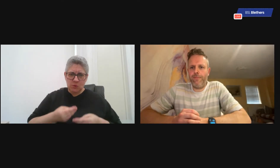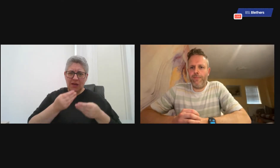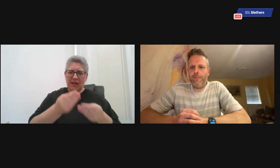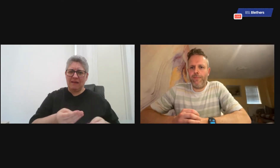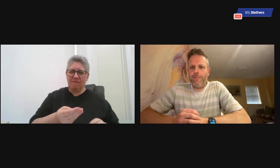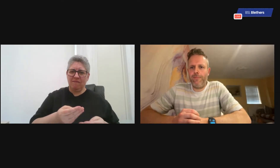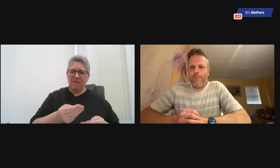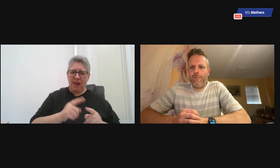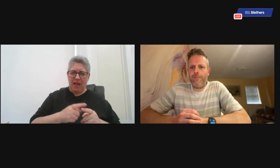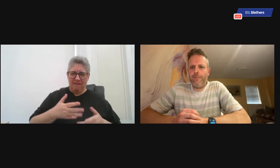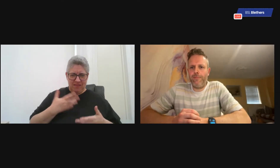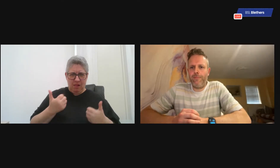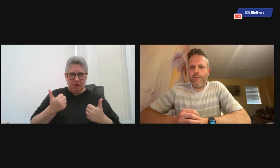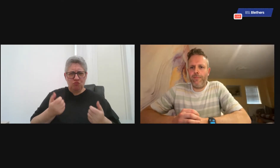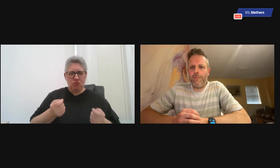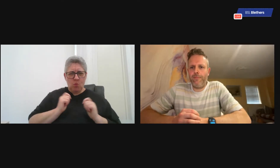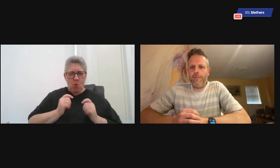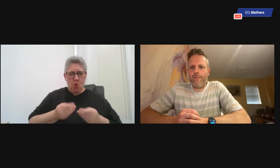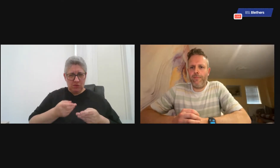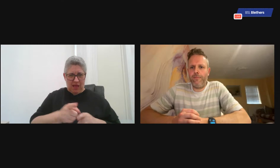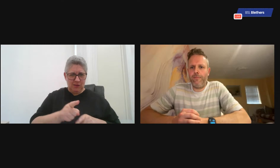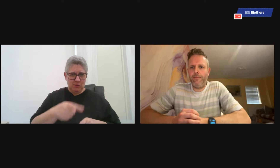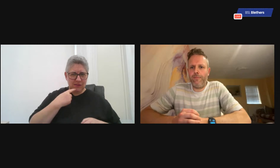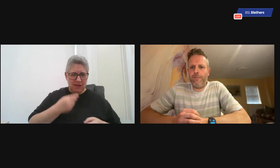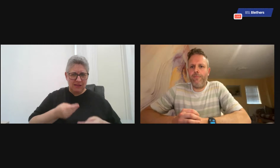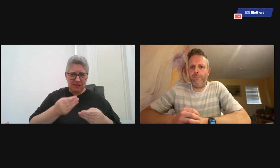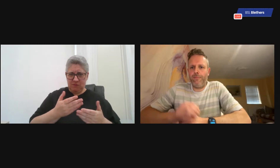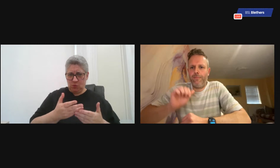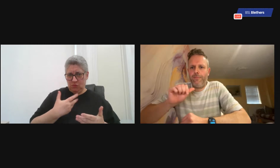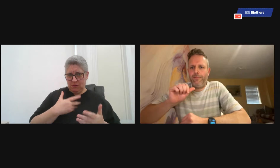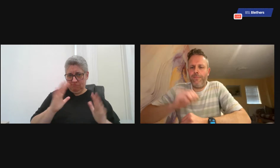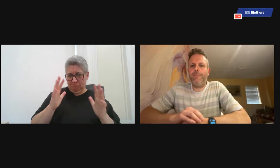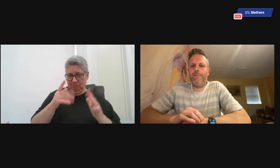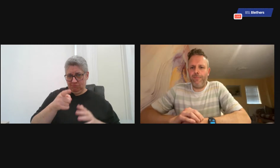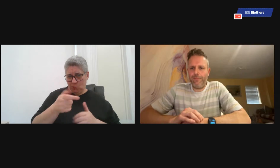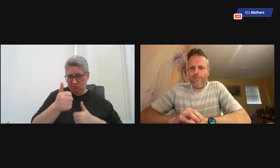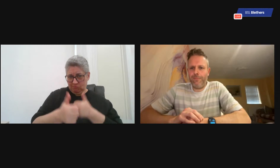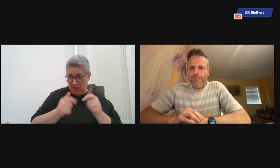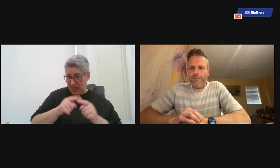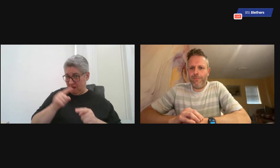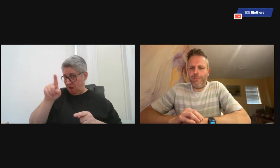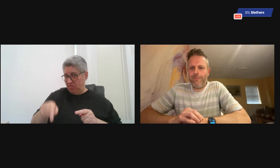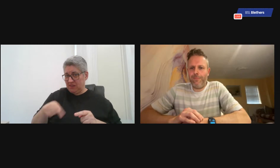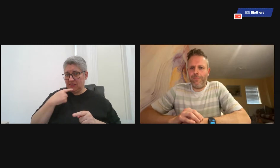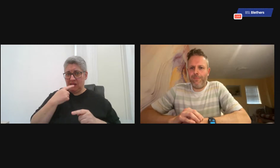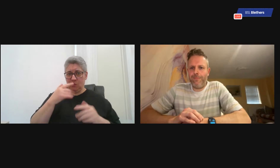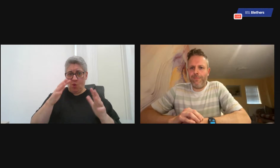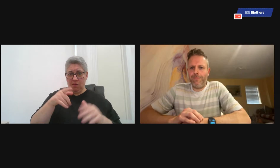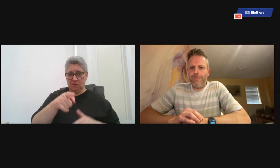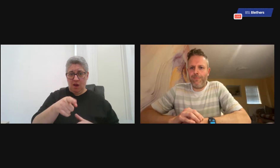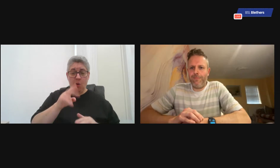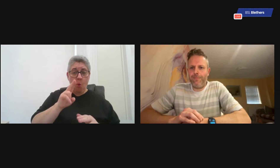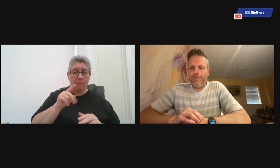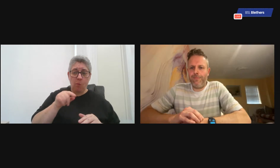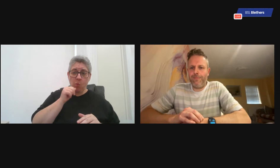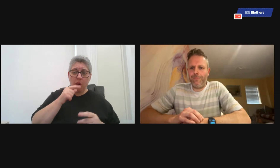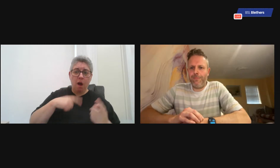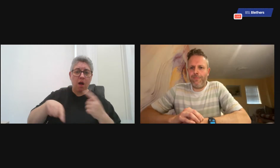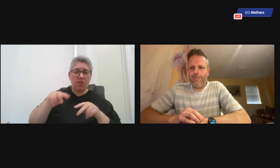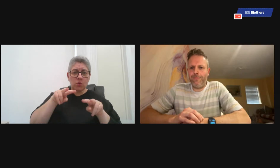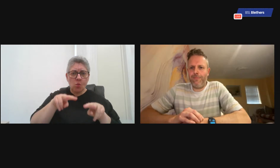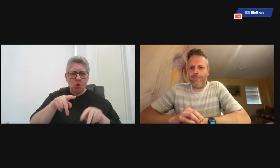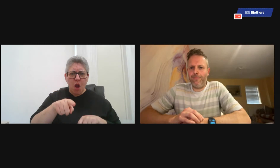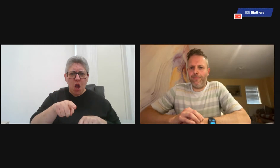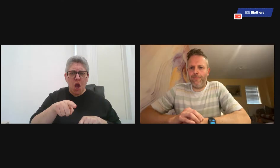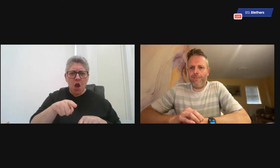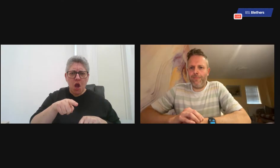your experiences. And, what a wonderfully huge heart you have. And like everybody else has